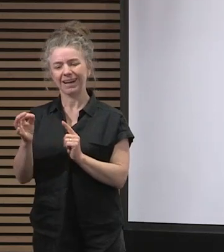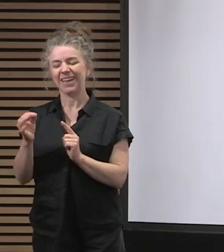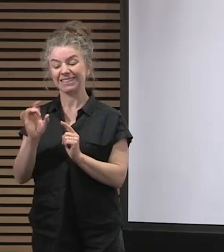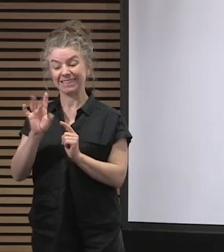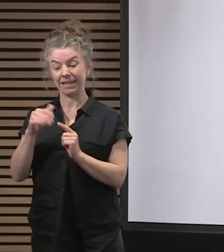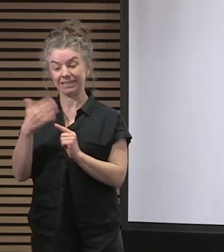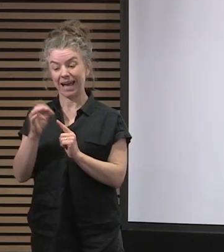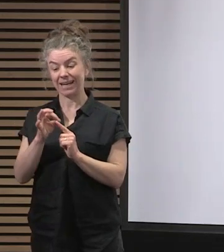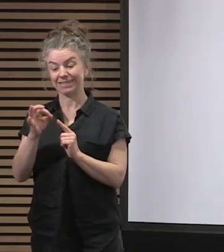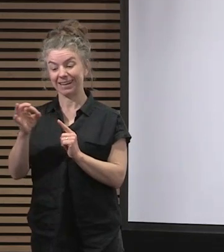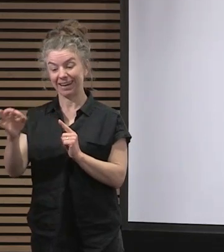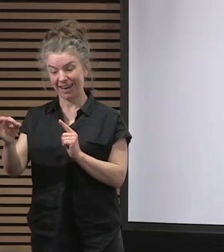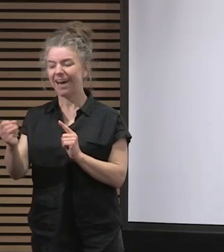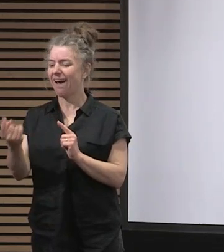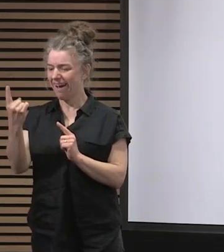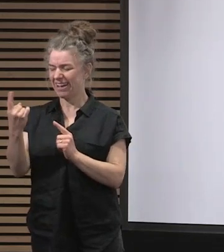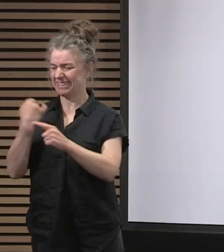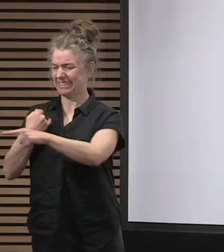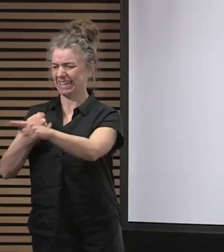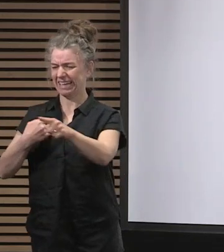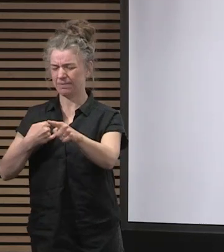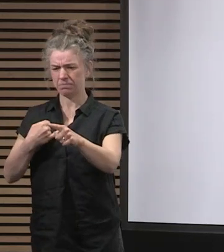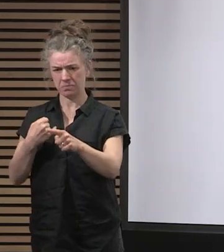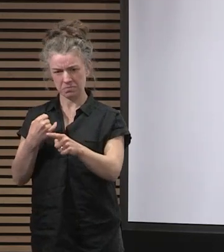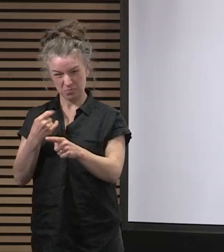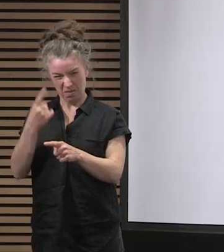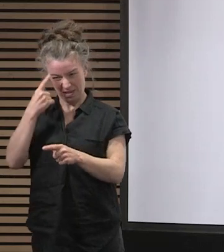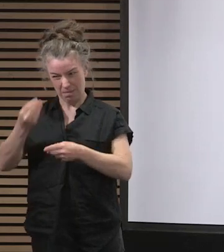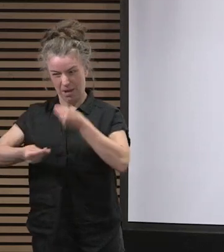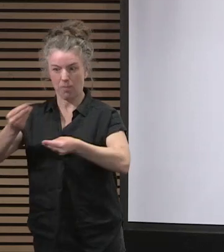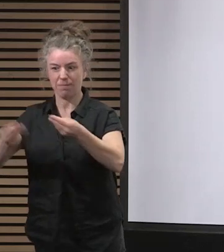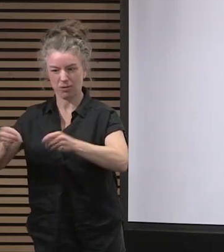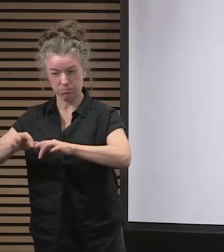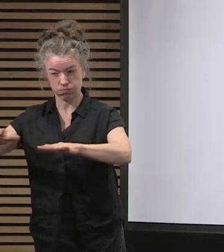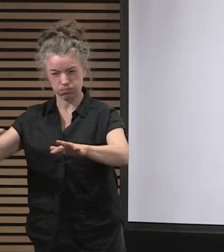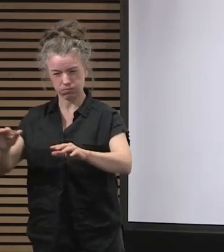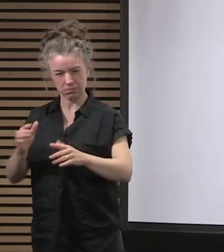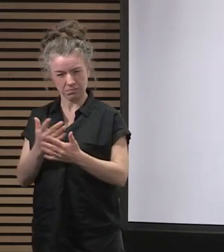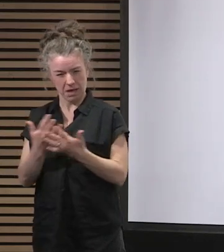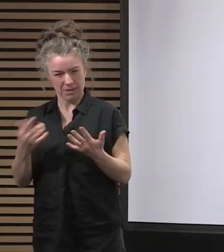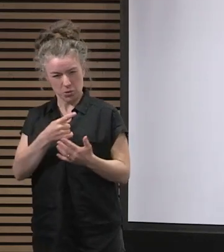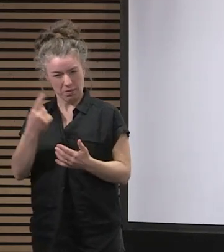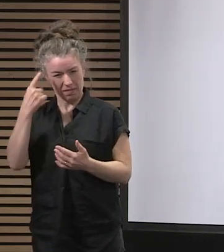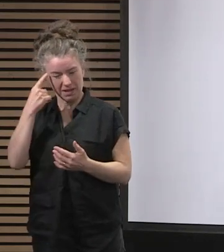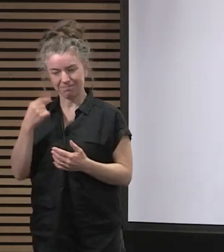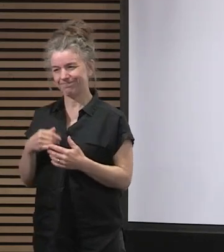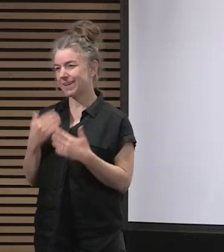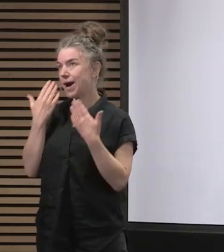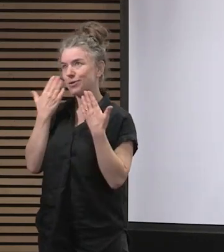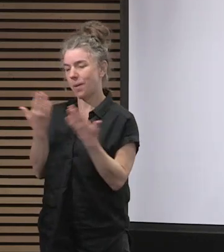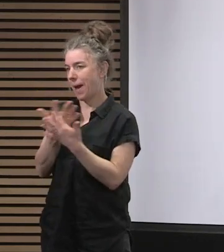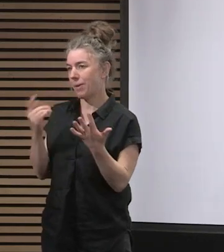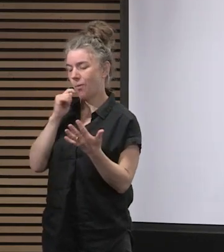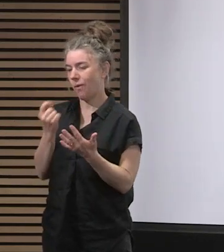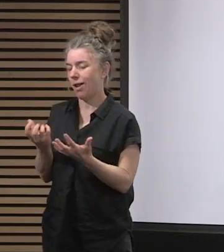be, and how many cases are you expecting to see out of it? Well, I can't say how many cases we're expecting, but yes, that means there